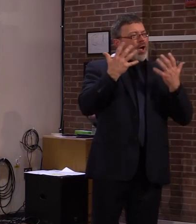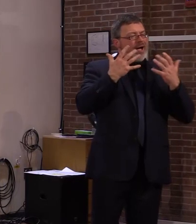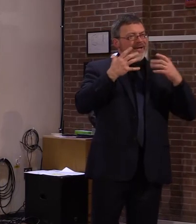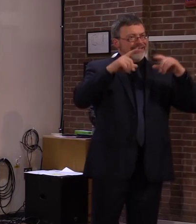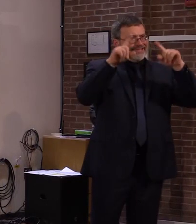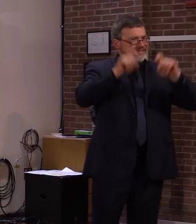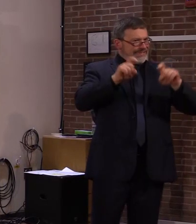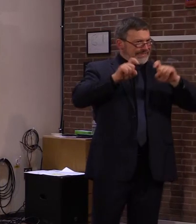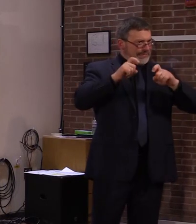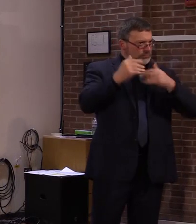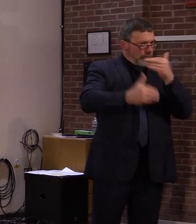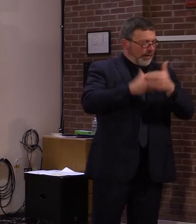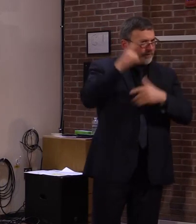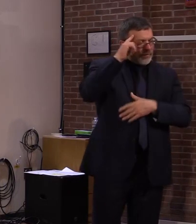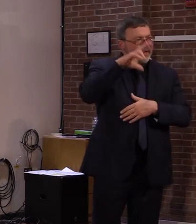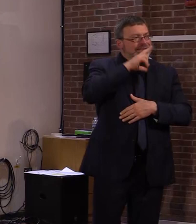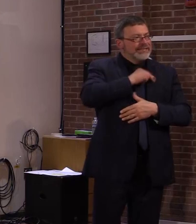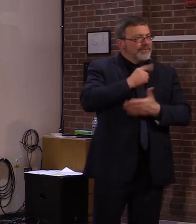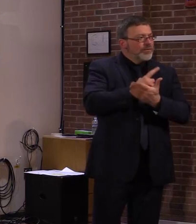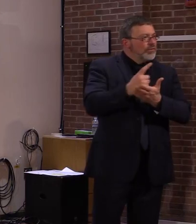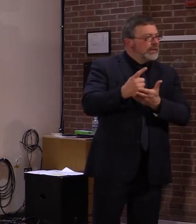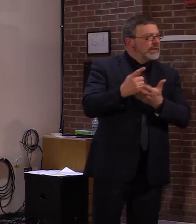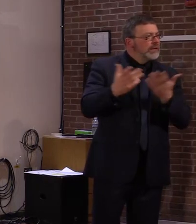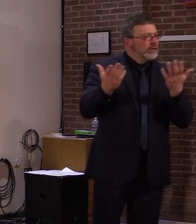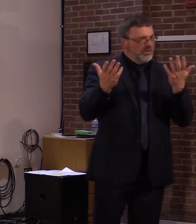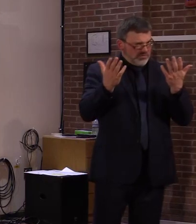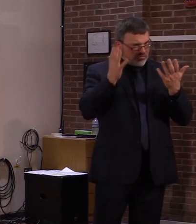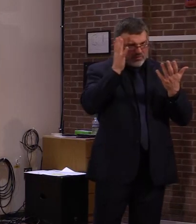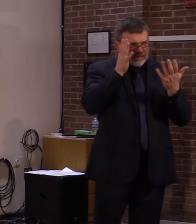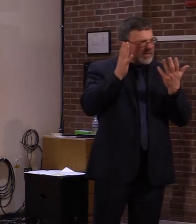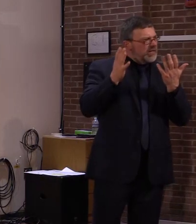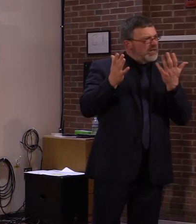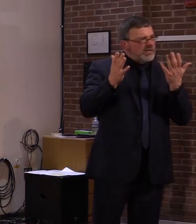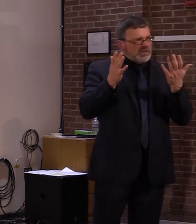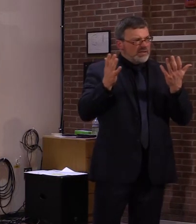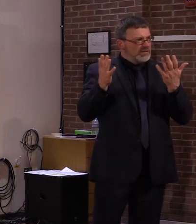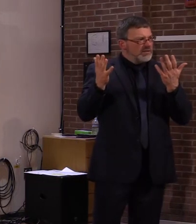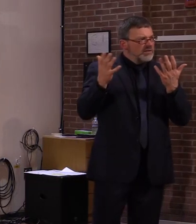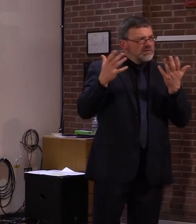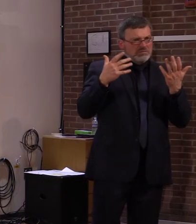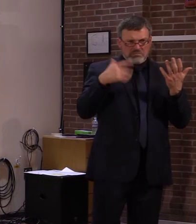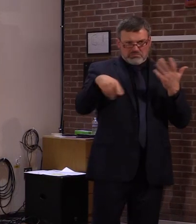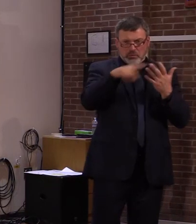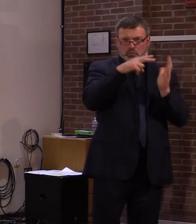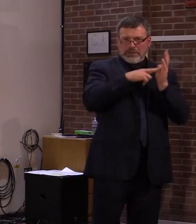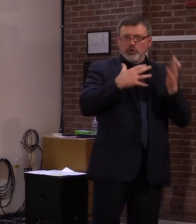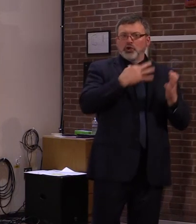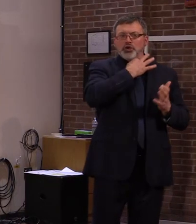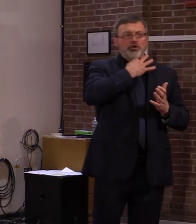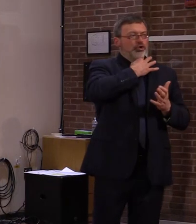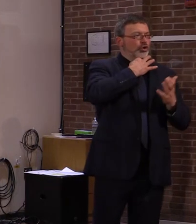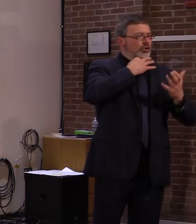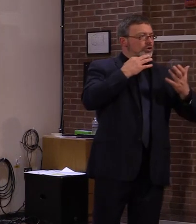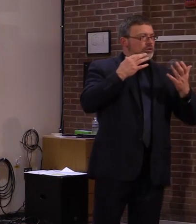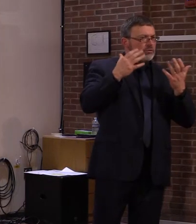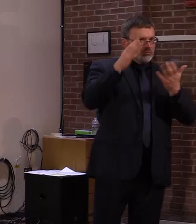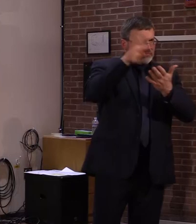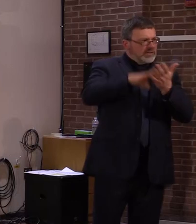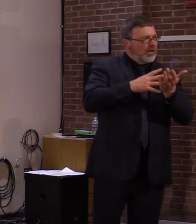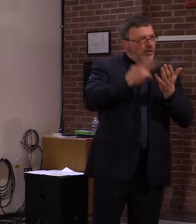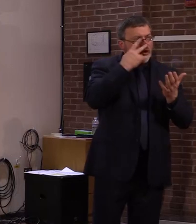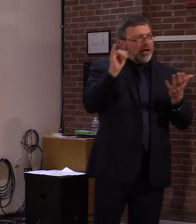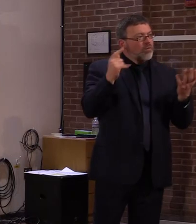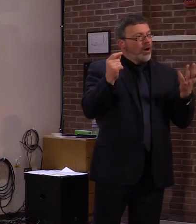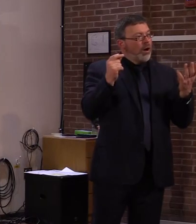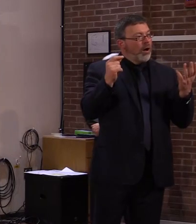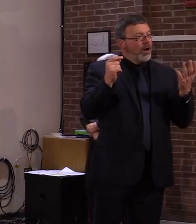that that is coming. When it does come, our readers would very much like to know if they should schedule and take PCR tests